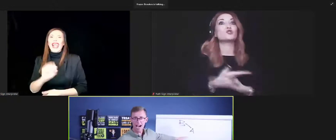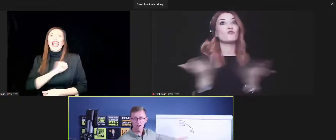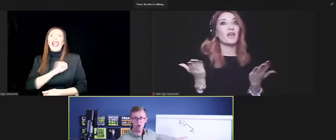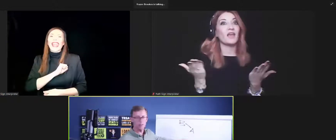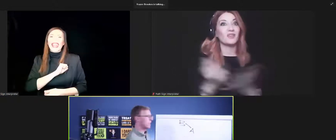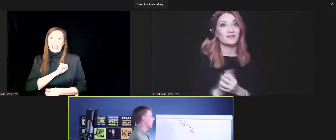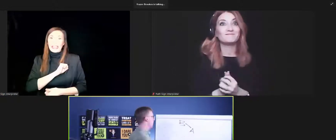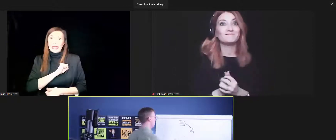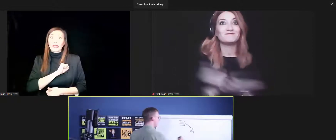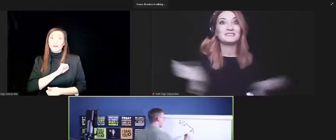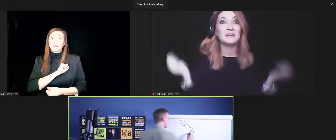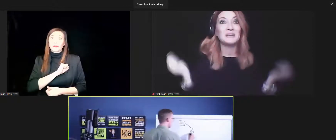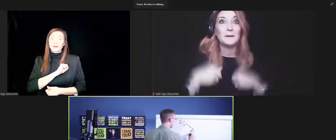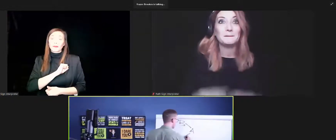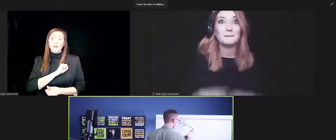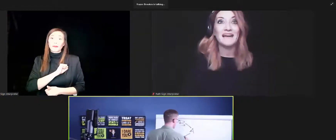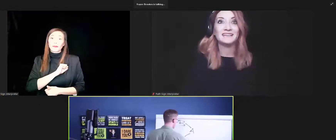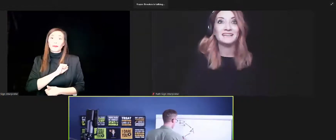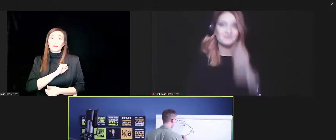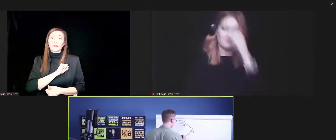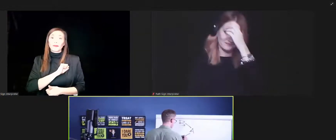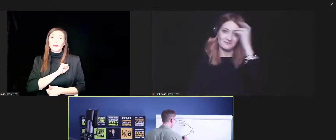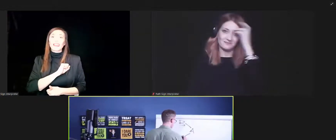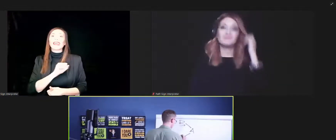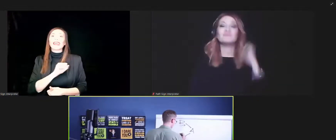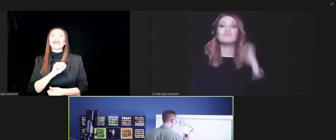creates action.